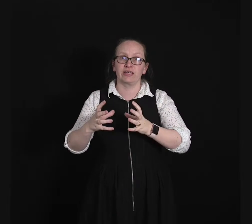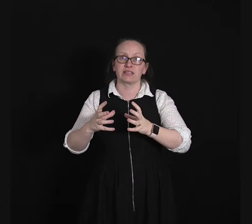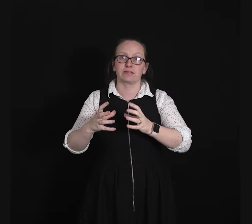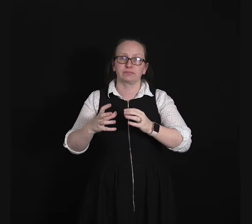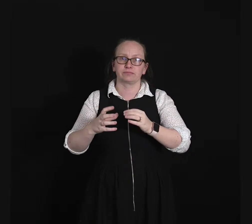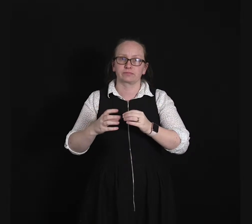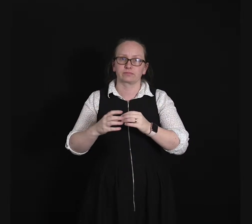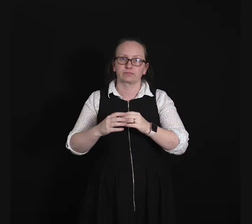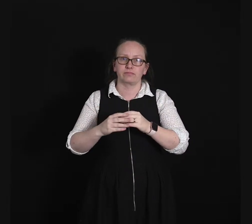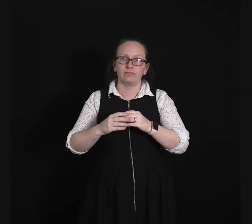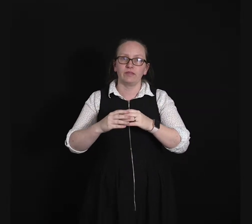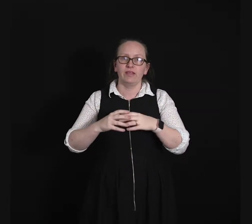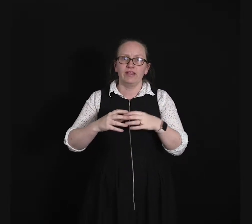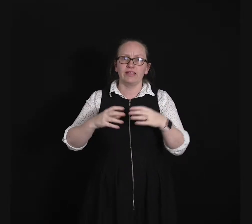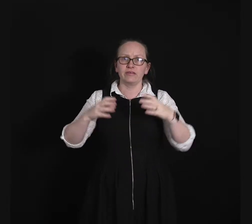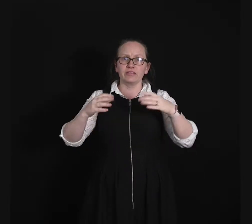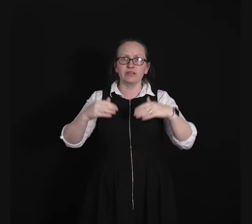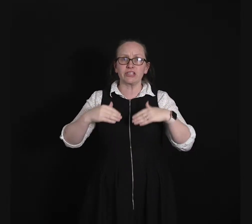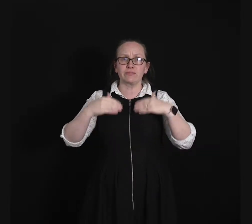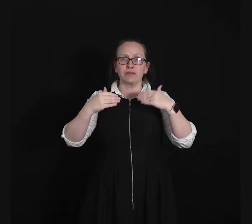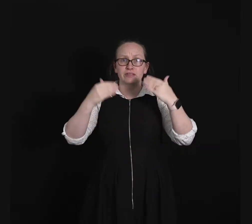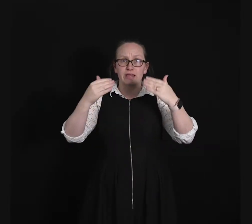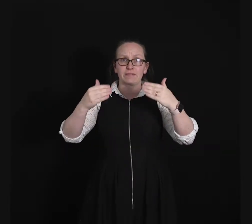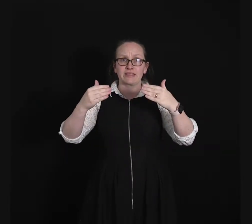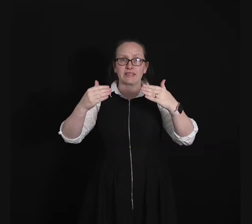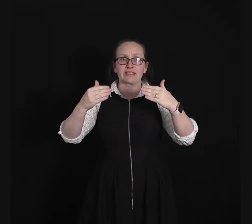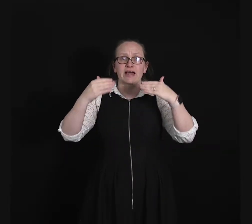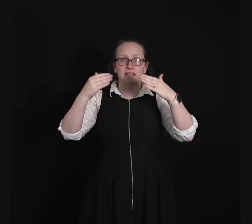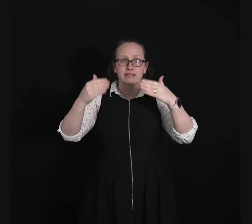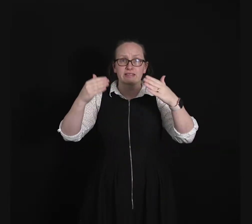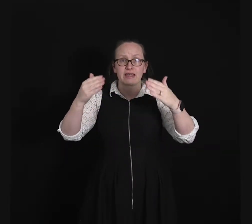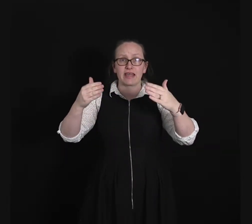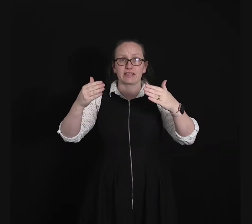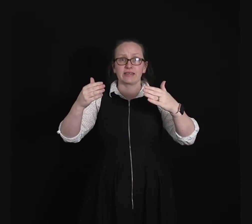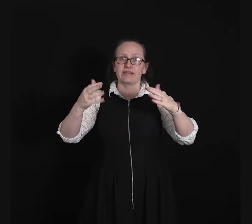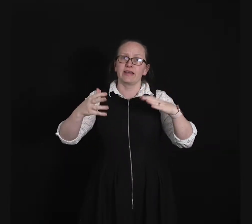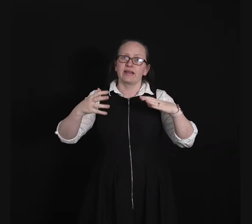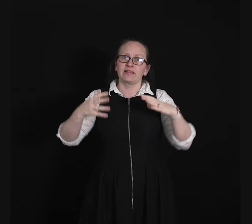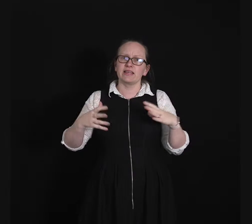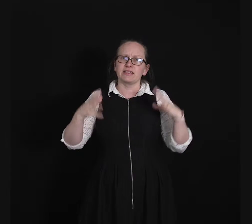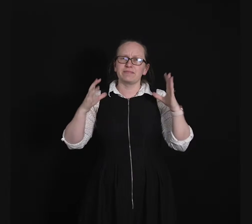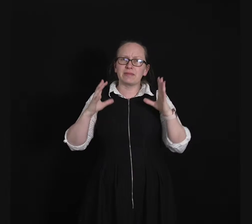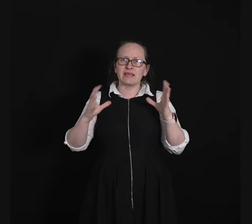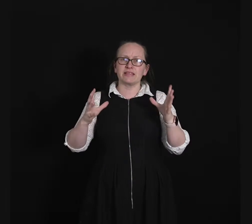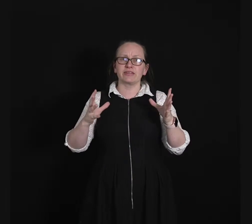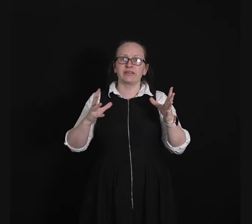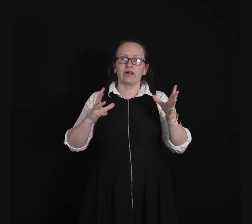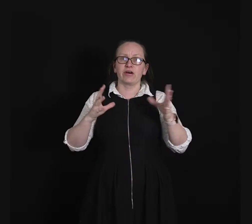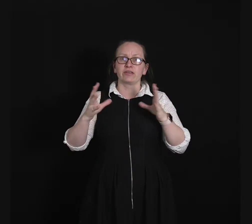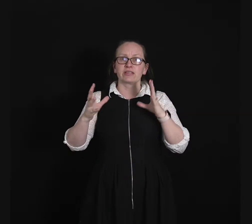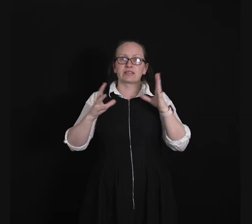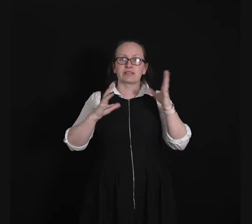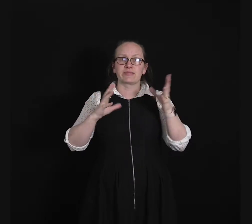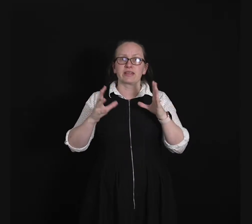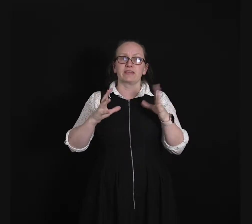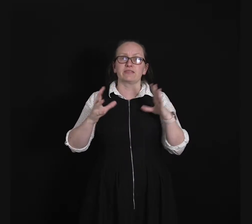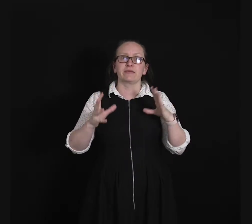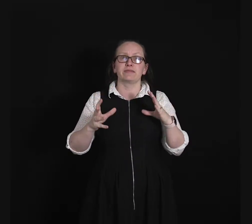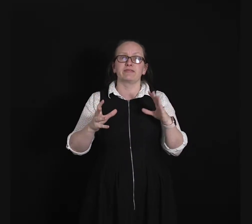nucleus. Now in order to build up this understanding, let's base it on something that you've seen